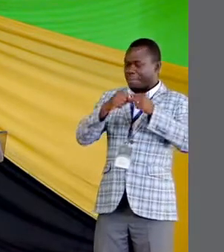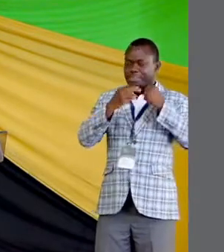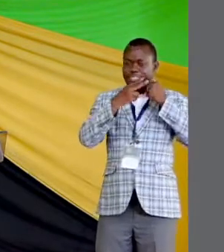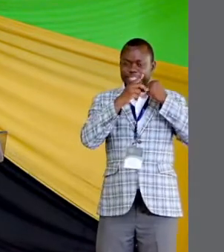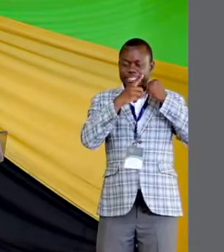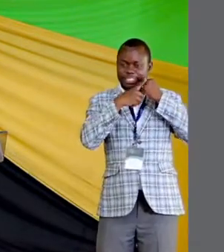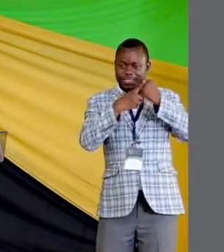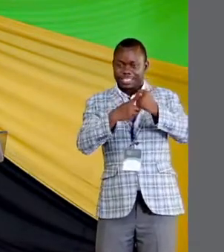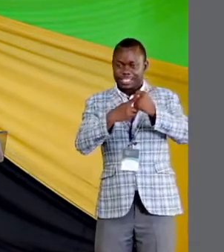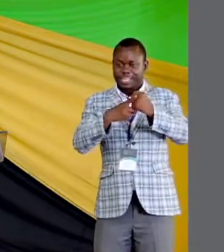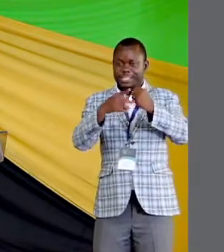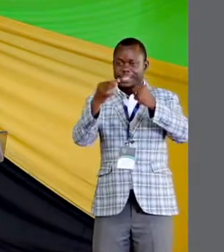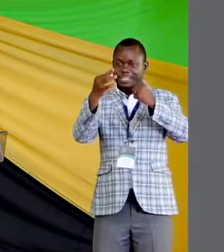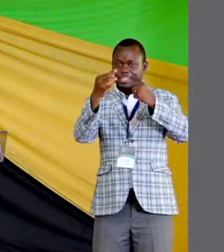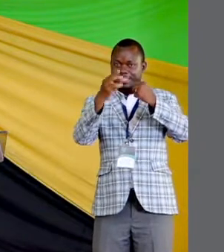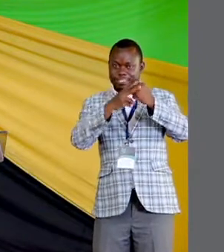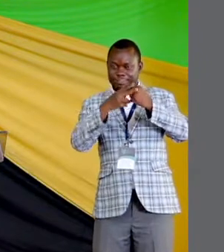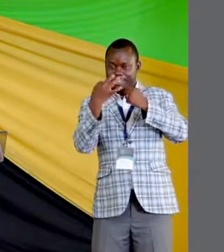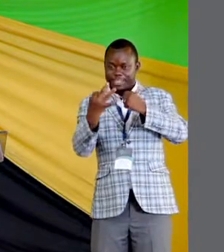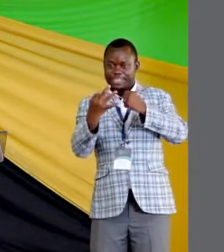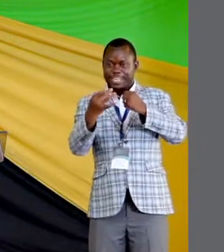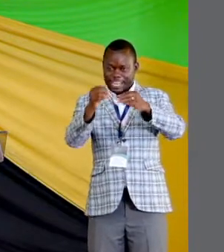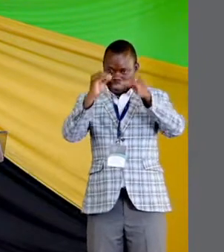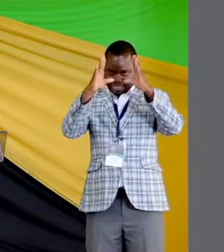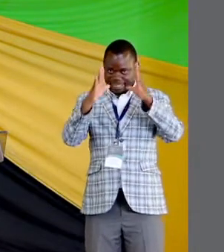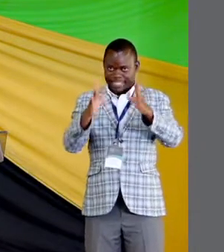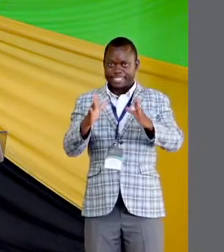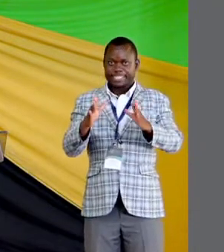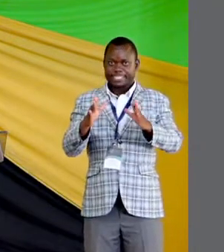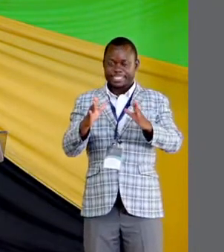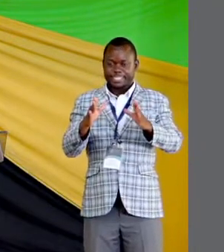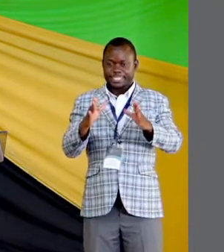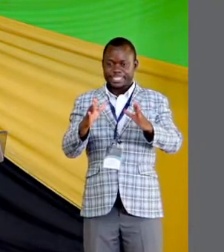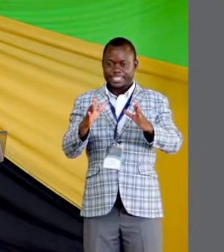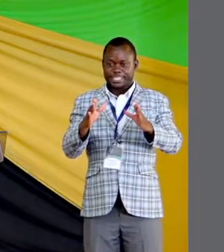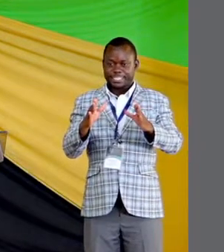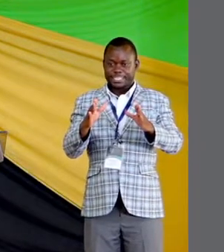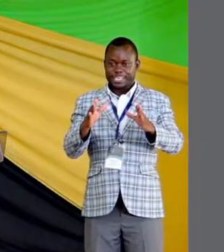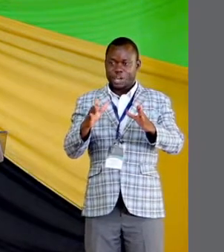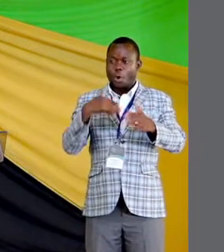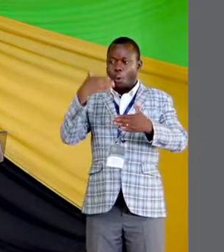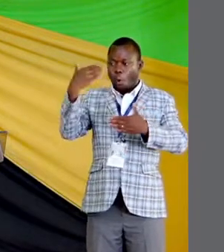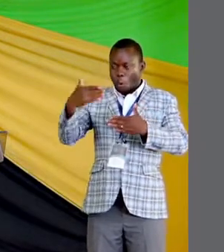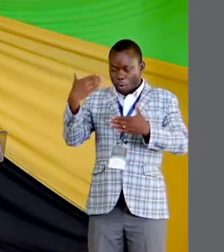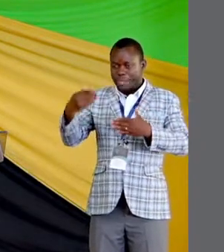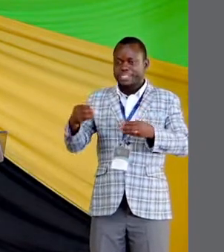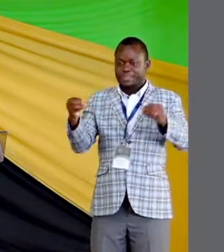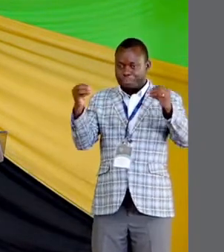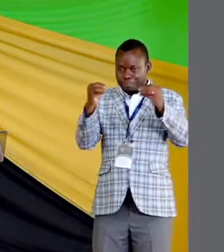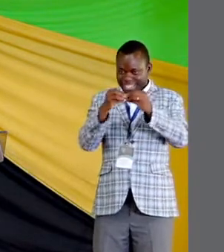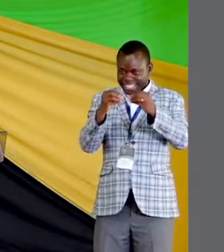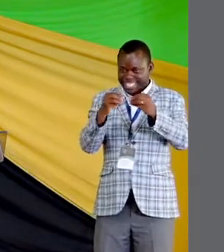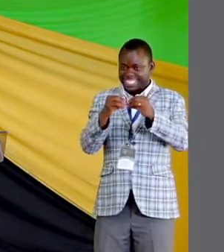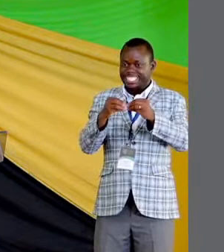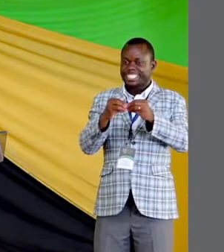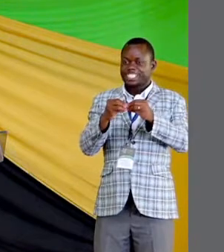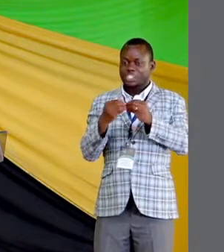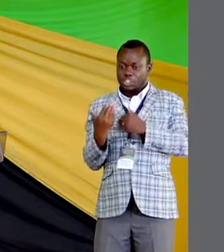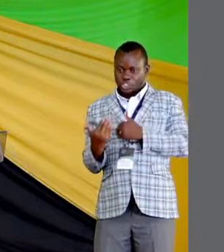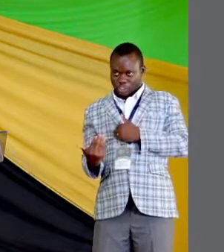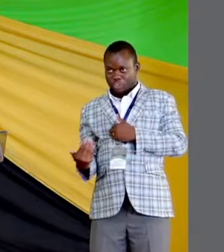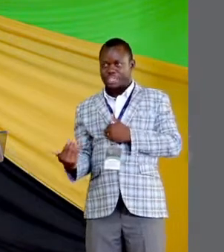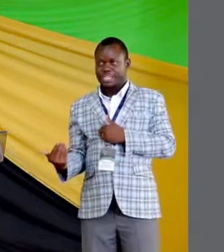673. We have that deficit. Those teachers are in contract. They have not been put in PNP.